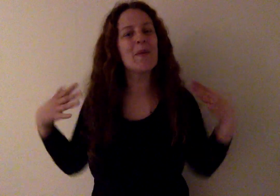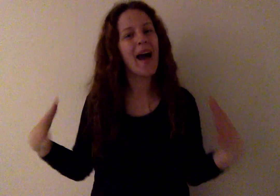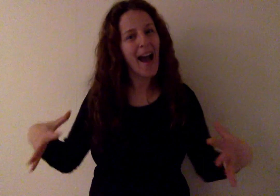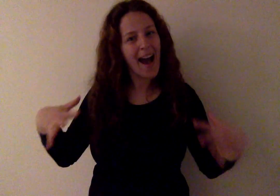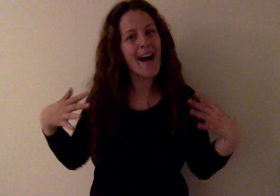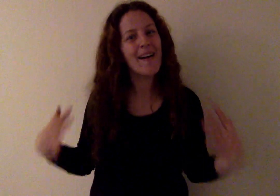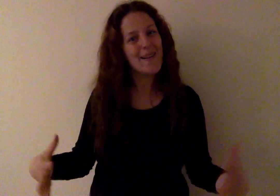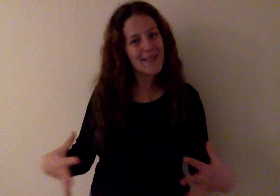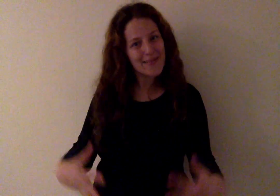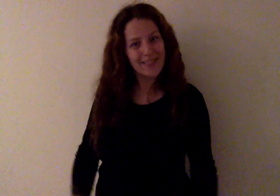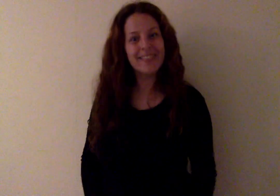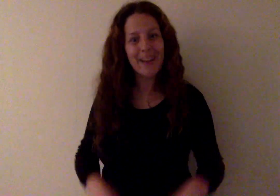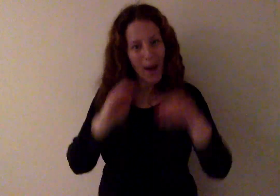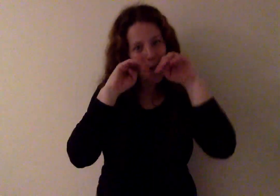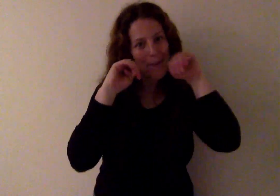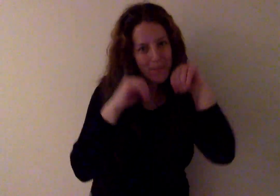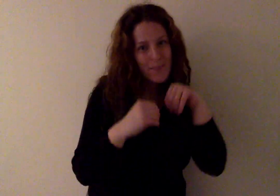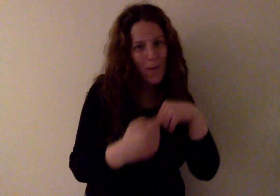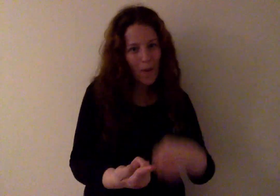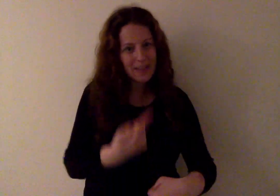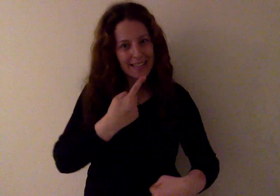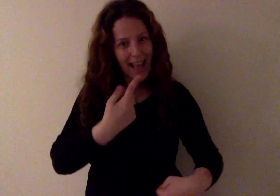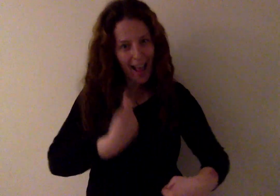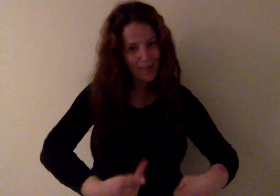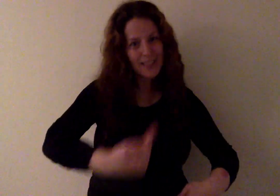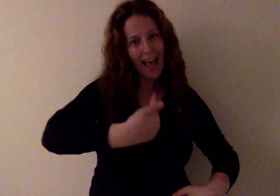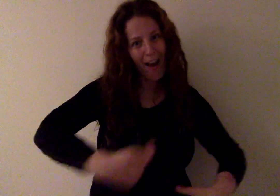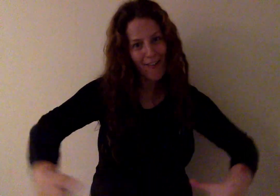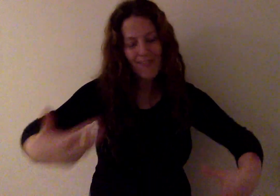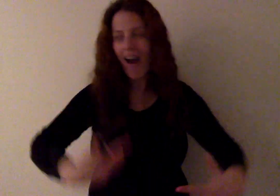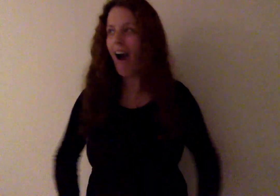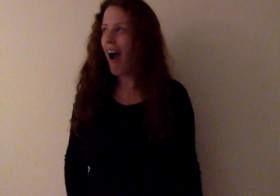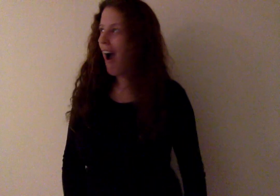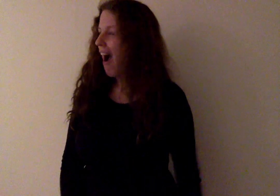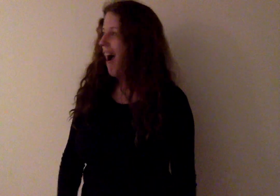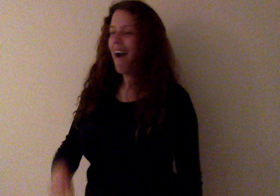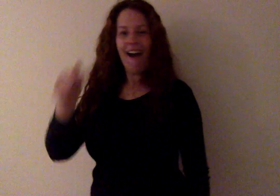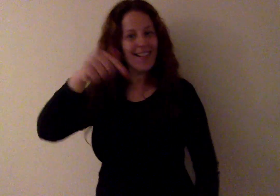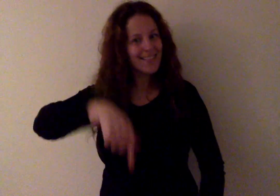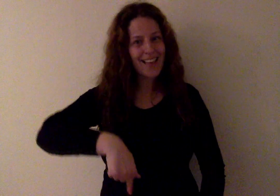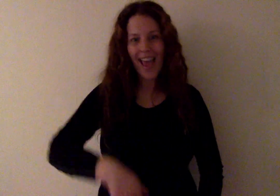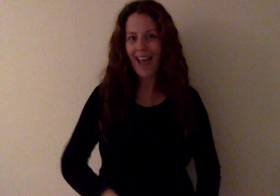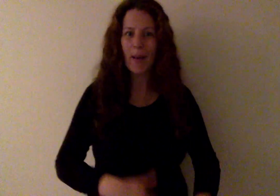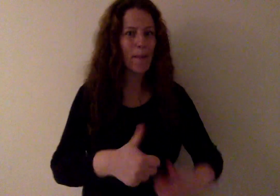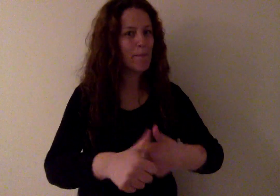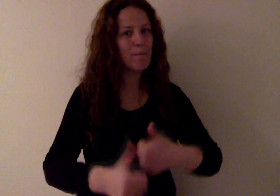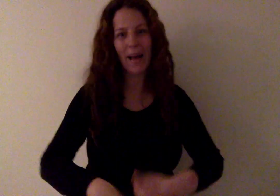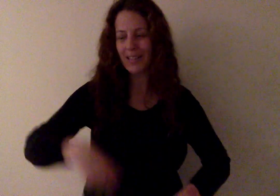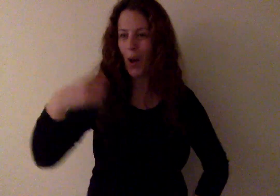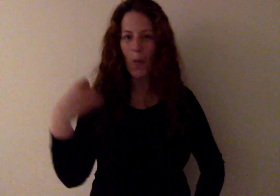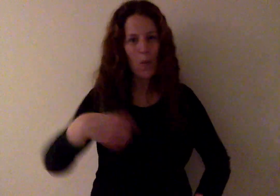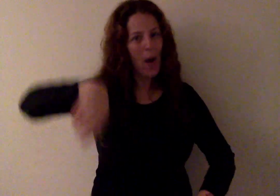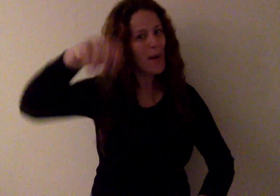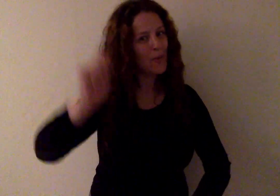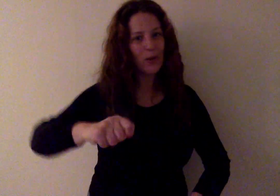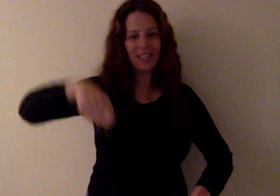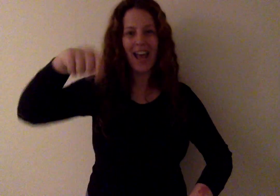to himself. This is better than whitewashing. The sunshine struck hot on his